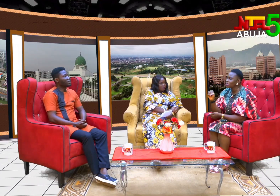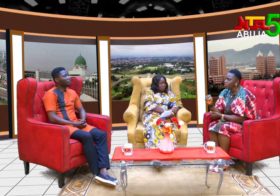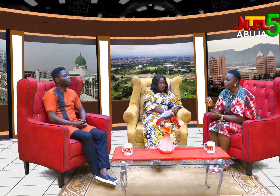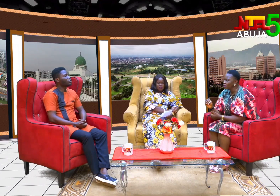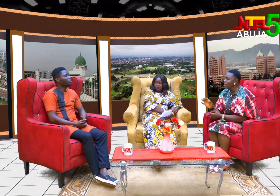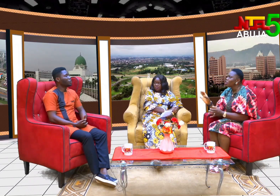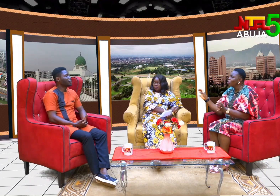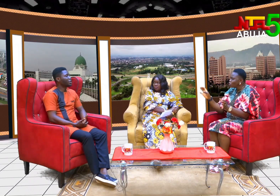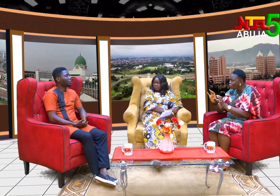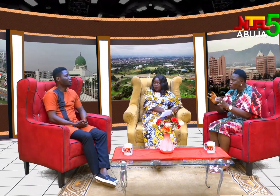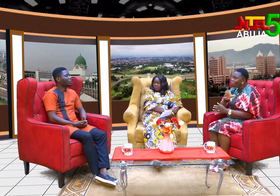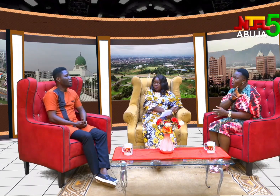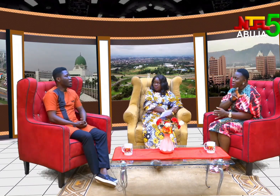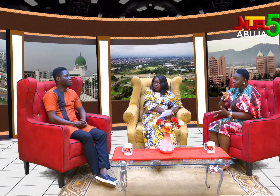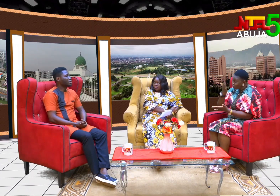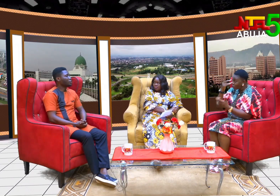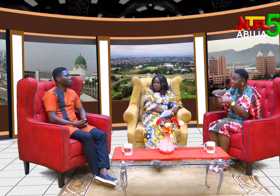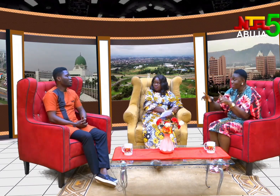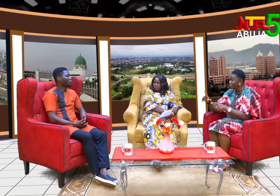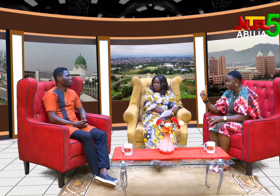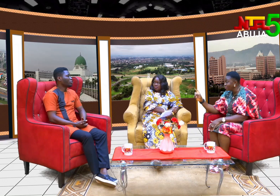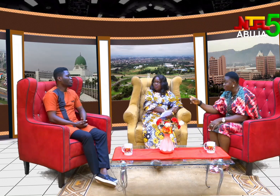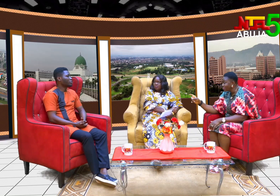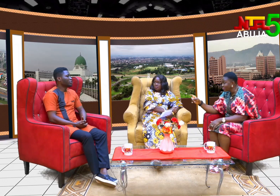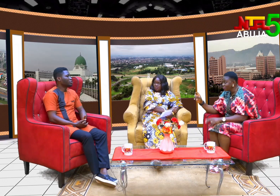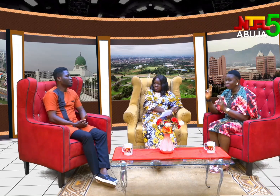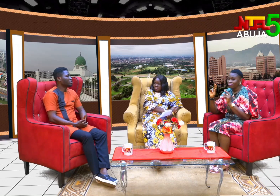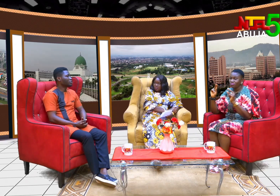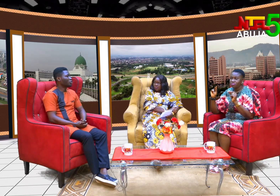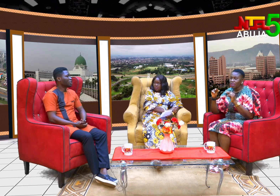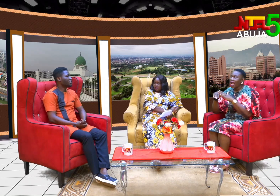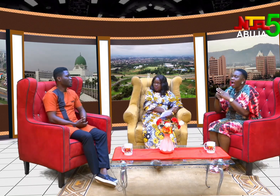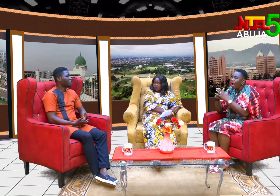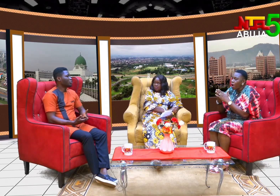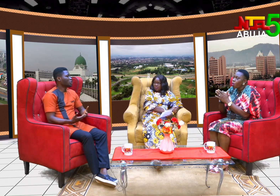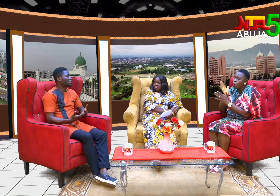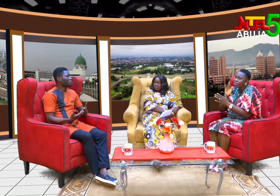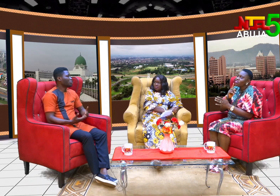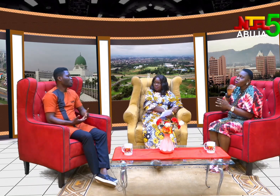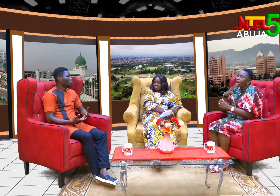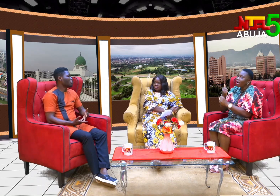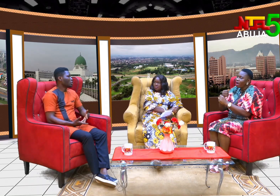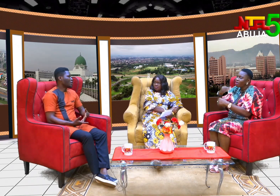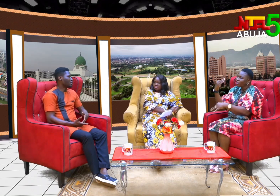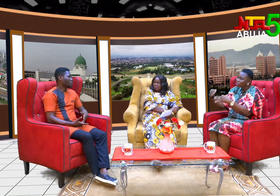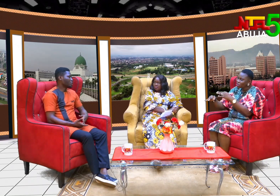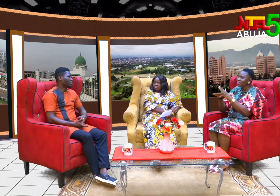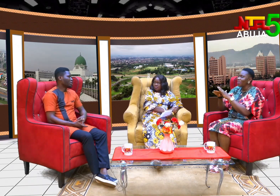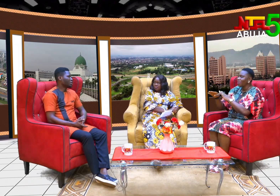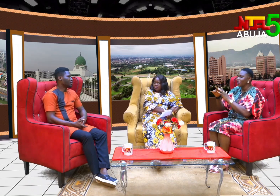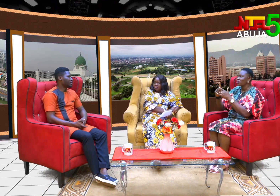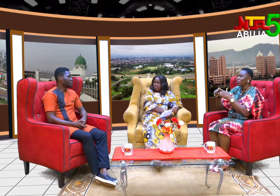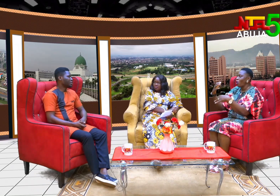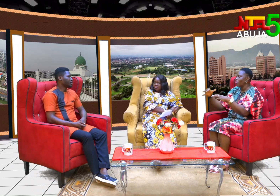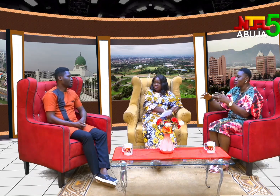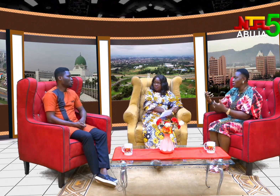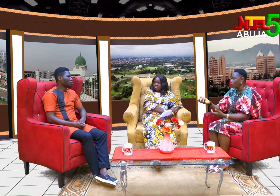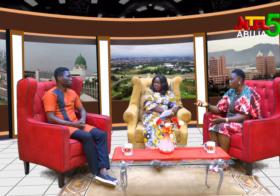person goes to the police station and tries to make a report on issues or stuff without sign language or as an interpreter, it's a huge